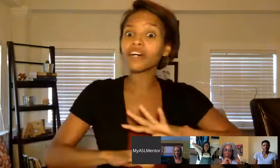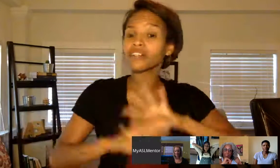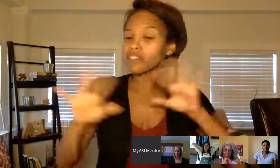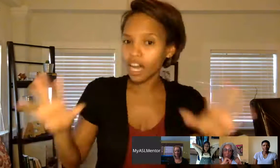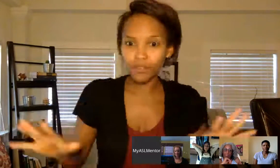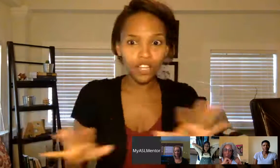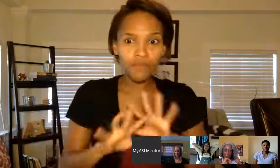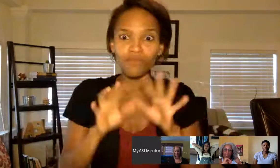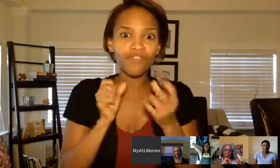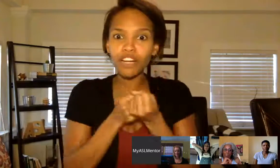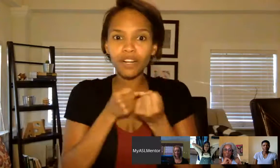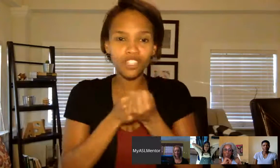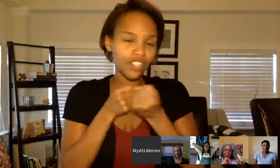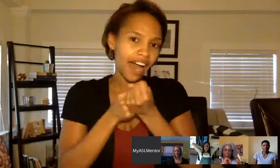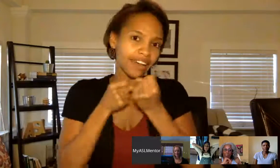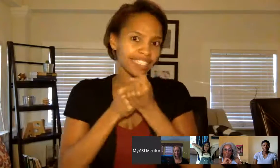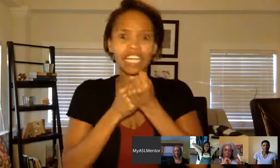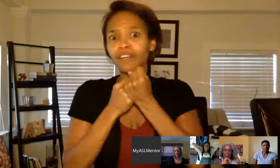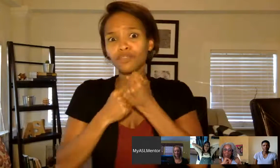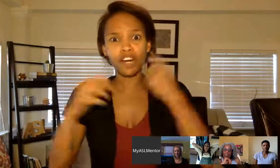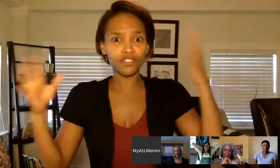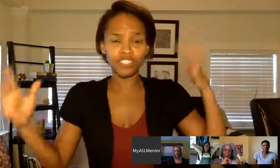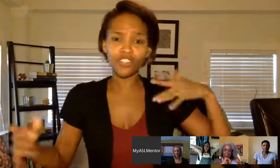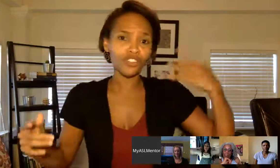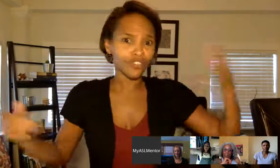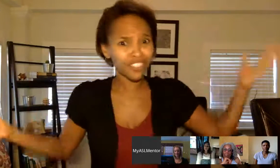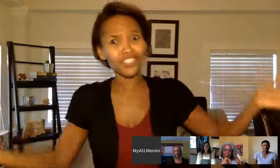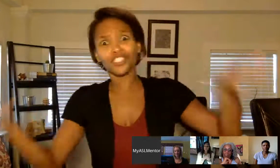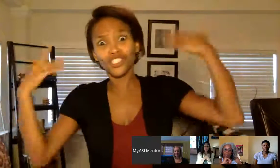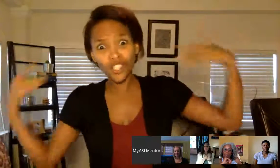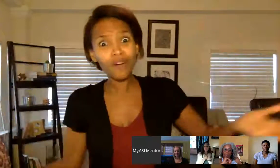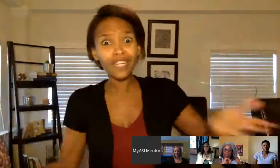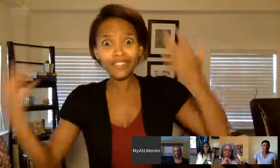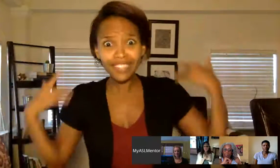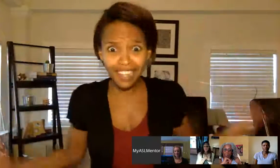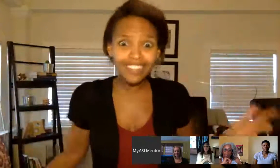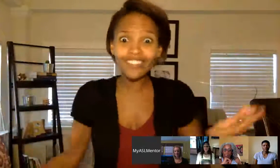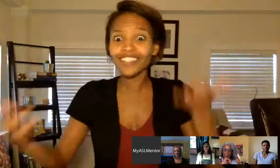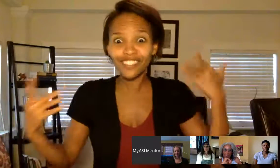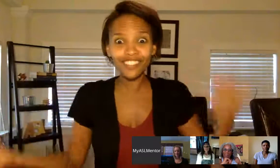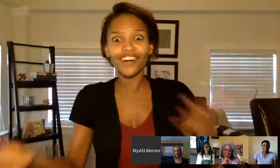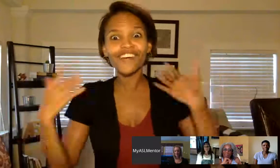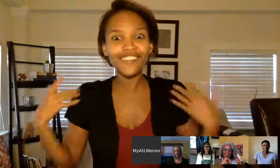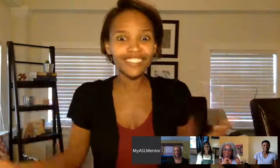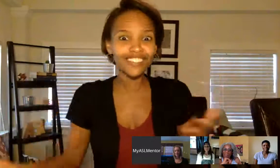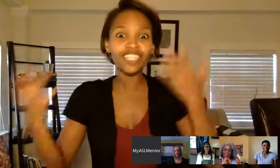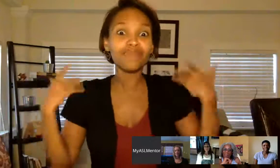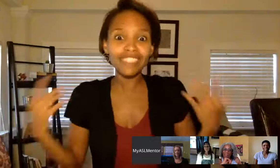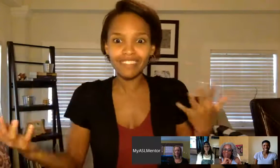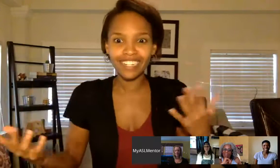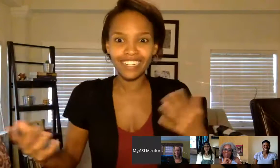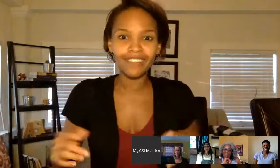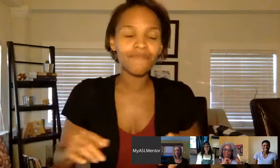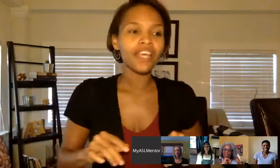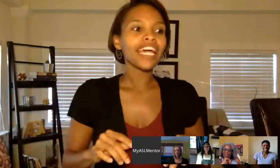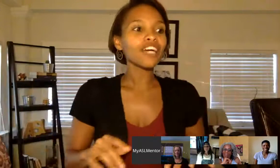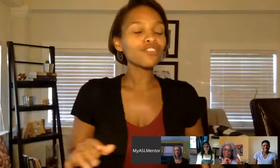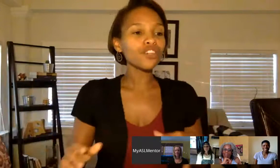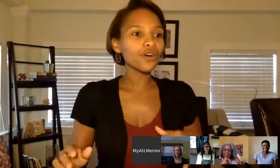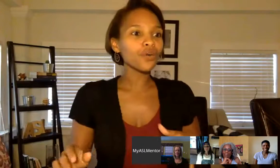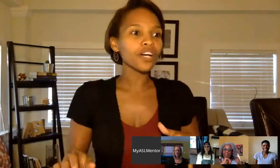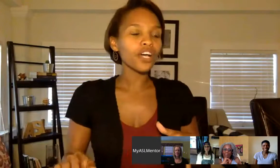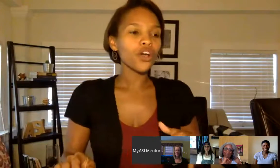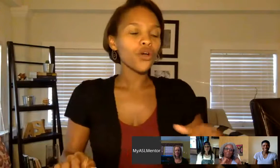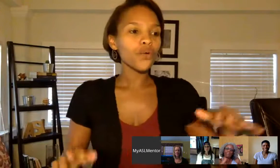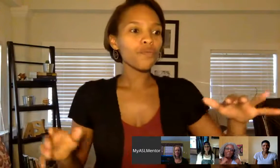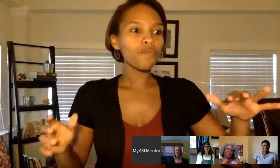safely. But I'm very much that. I tell my other single girlfriends, just go by yourself. Like, just go. Like, you're gonna meet somebody. And